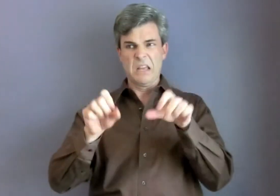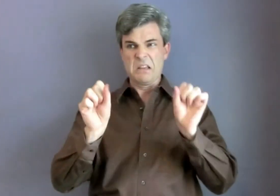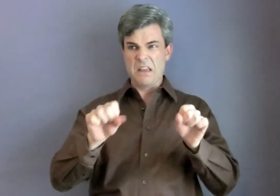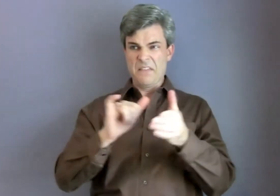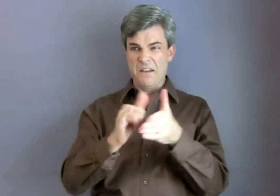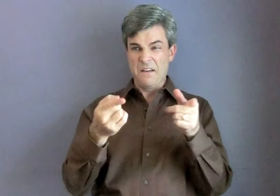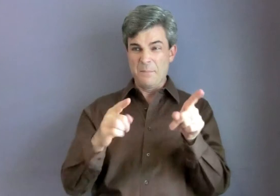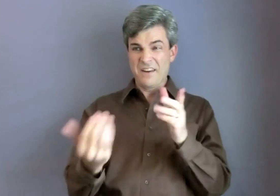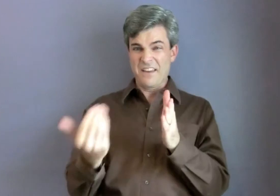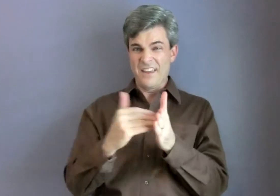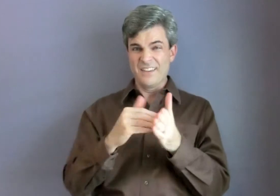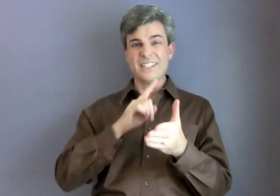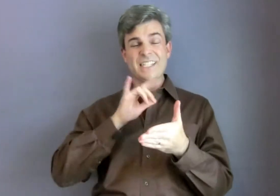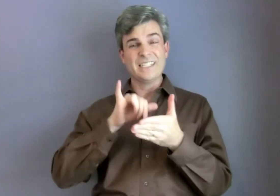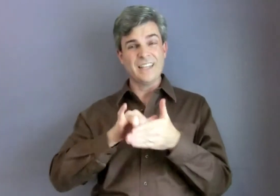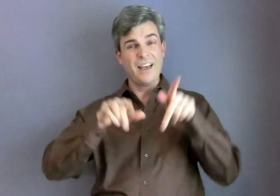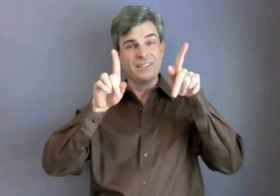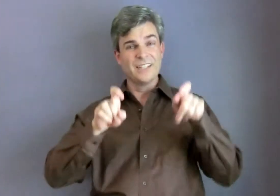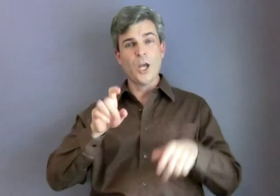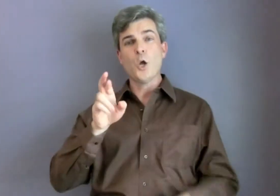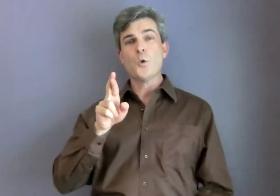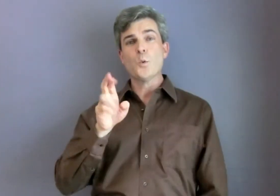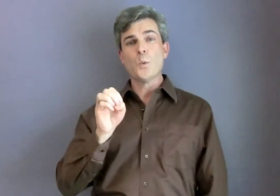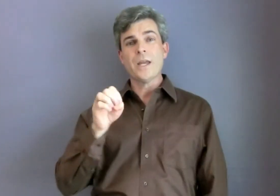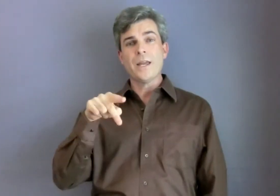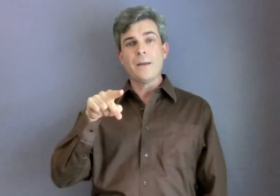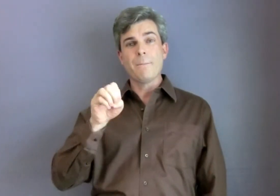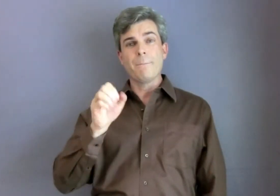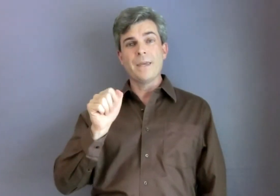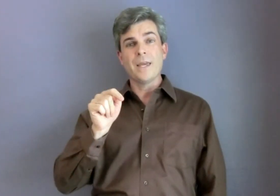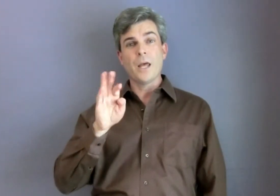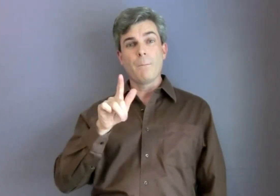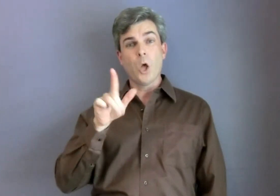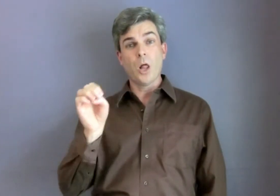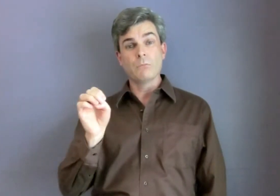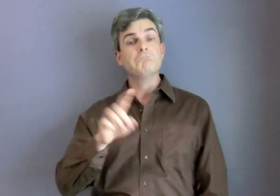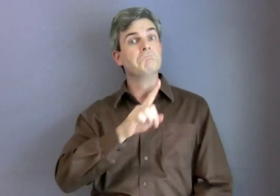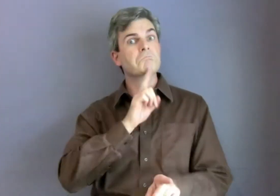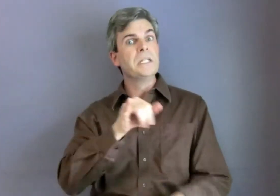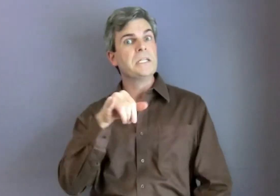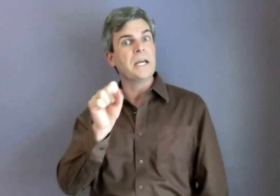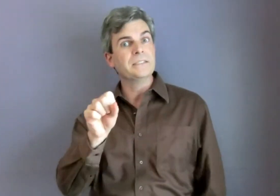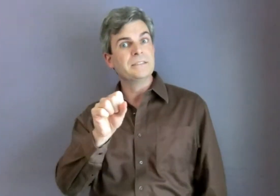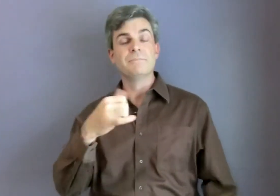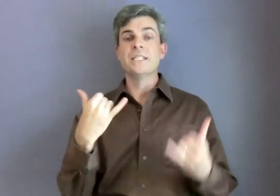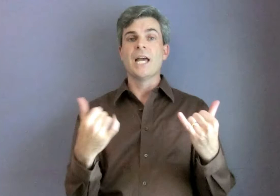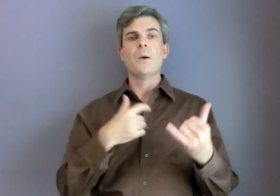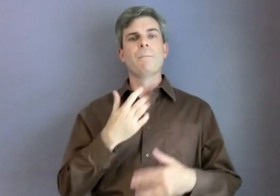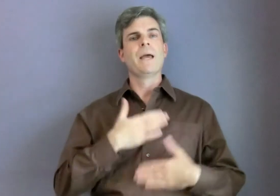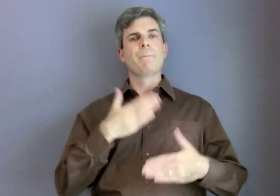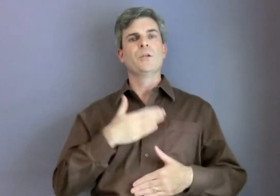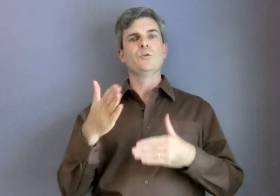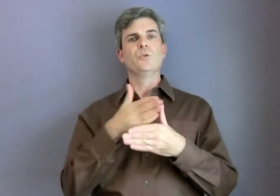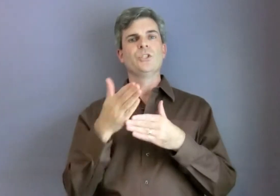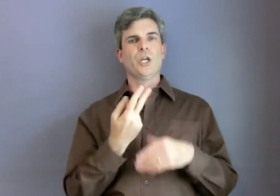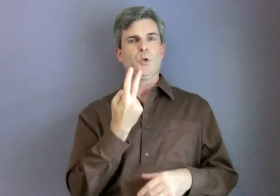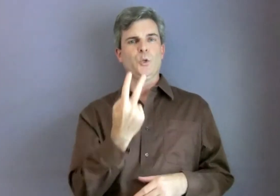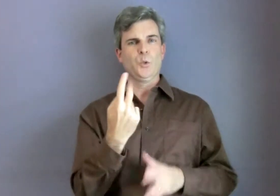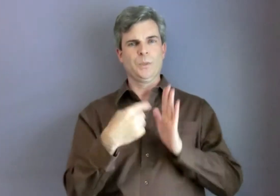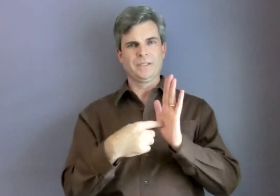solutions that worked for me. The answer is yes, and for the first time, it's my pleasure to be able to share 2 examples. Here's somebody, what they did as they went through cognitive